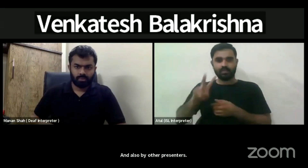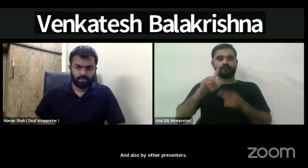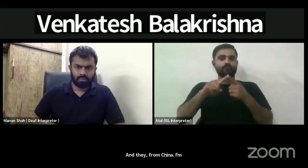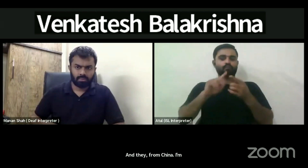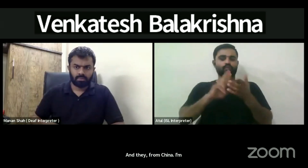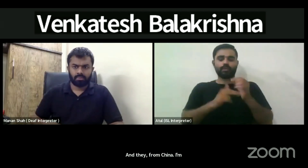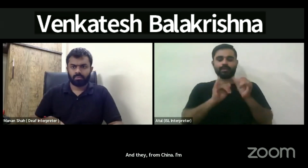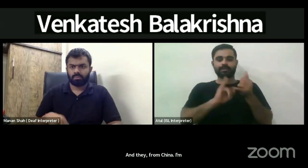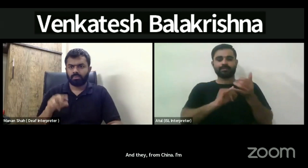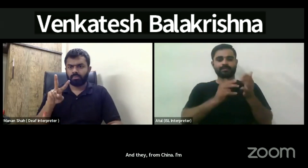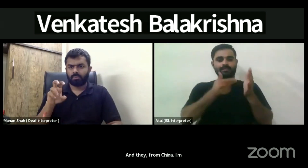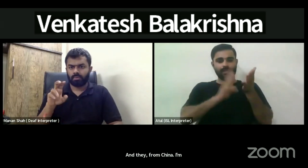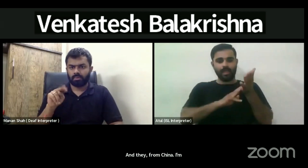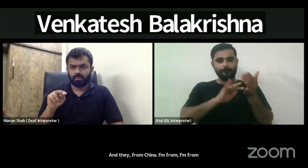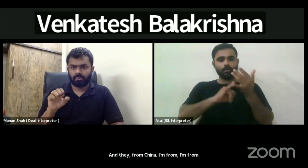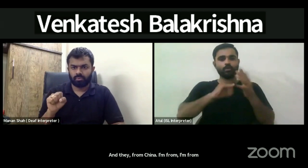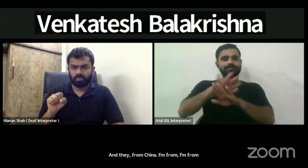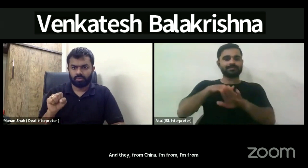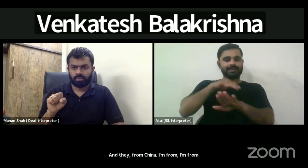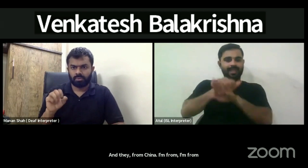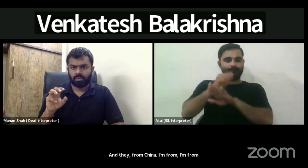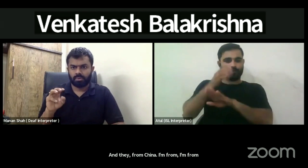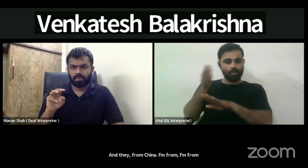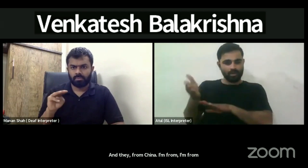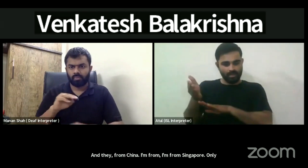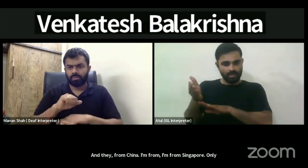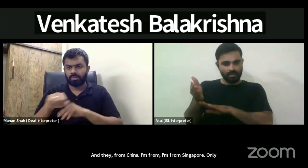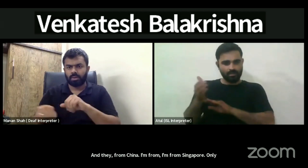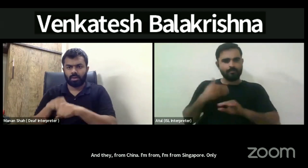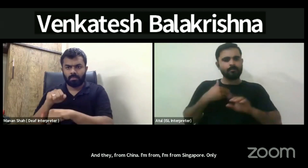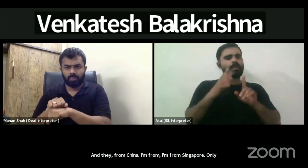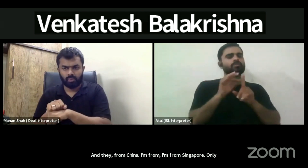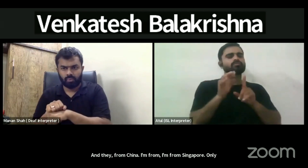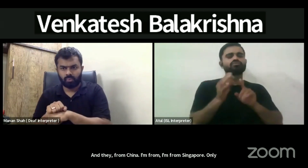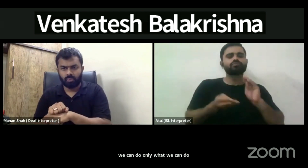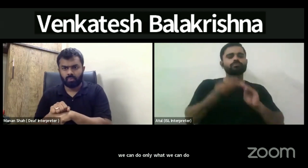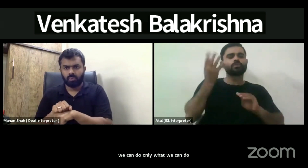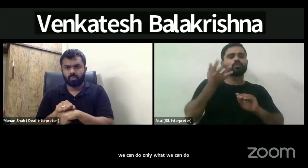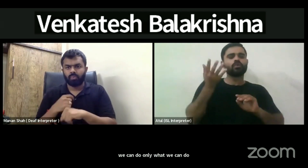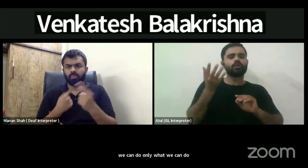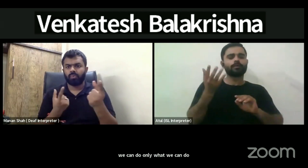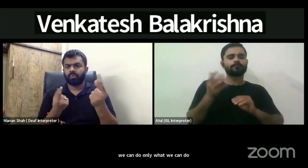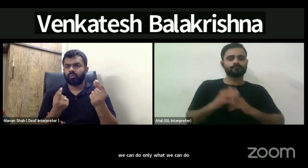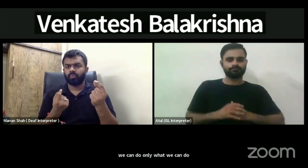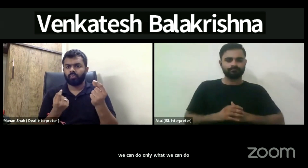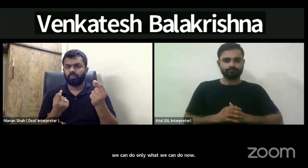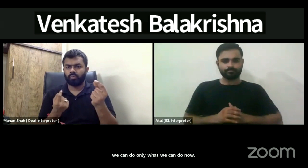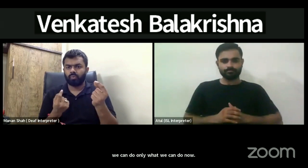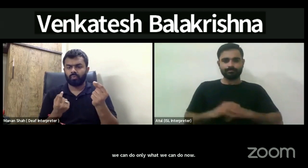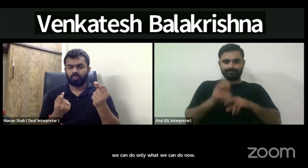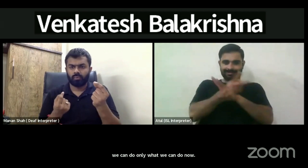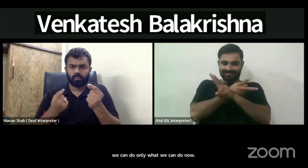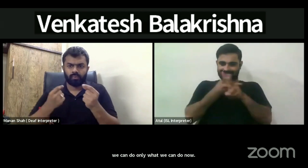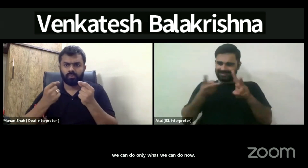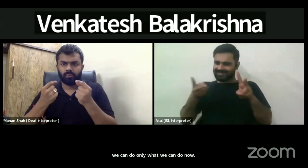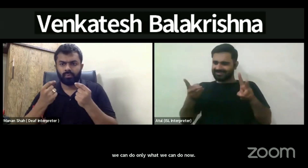Singapore, only we can do only what we can do. No? Therefore, if all types of